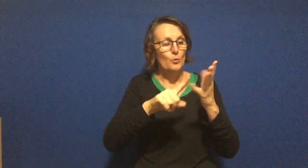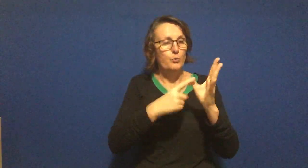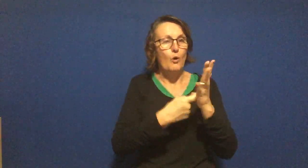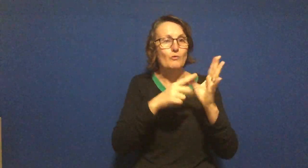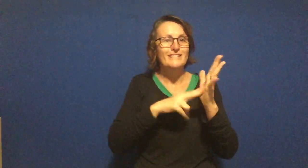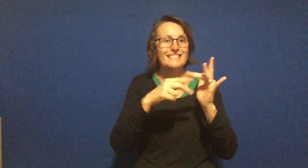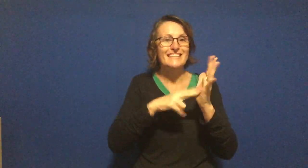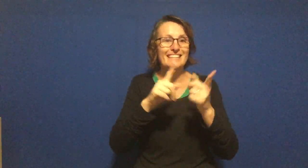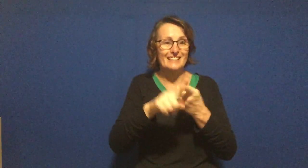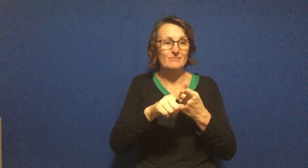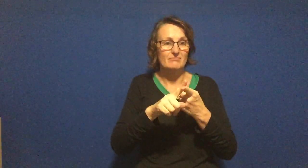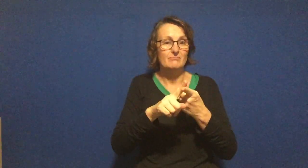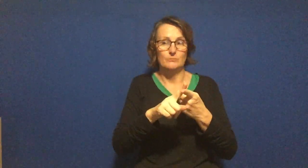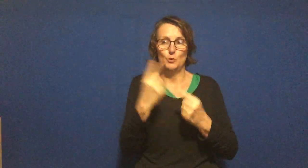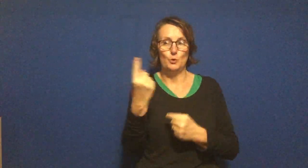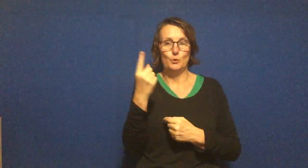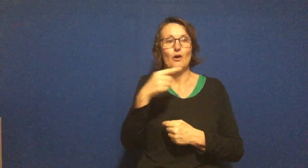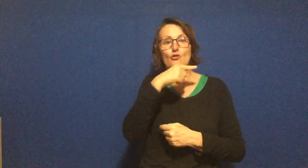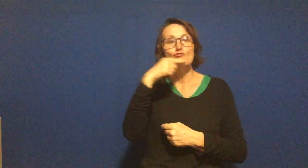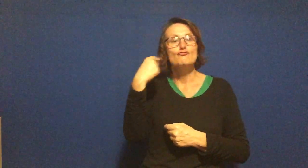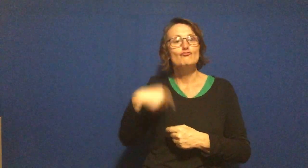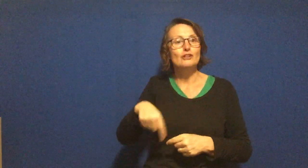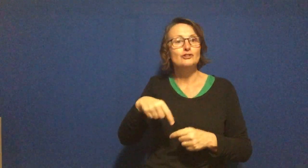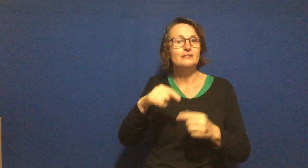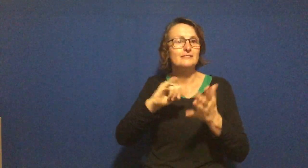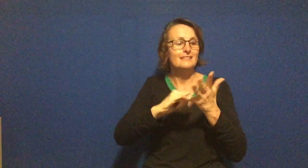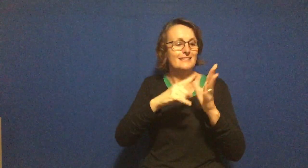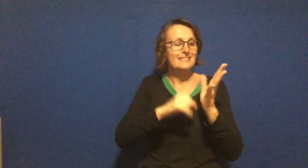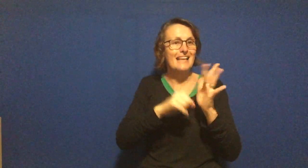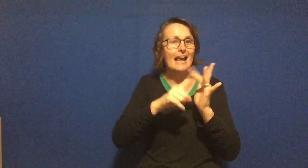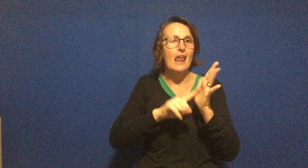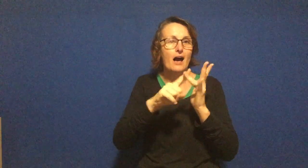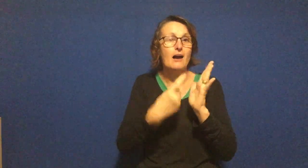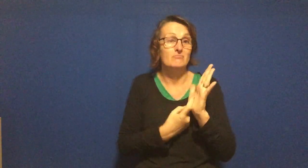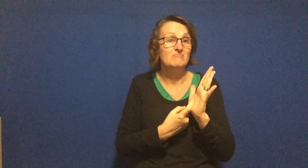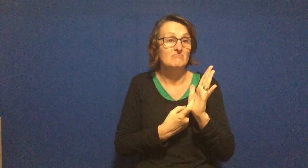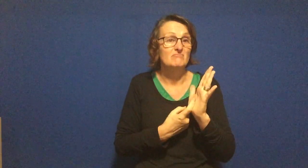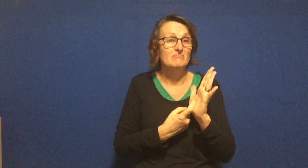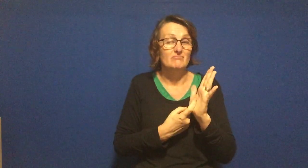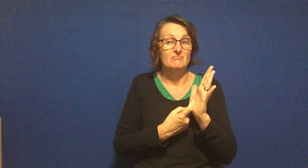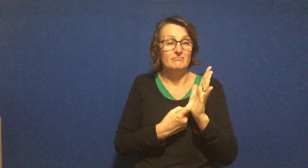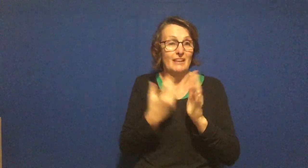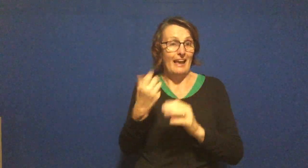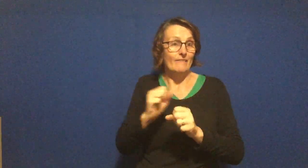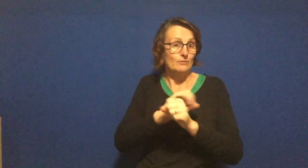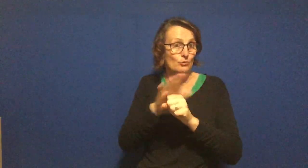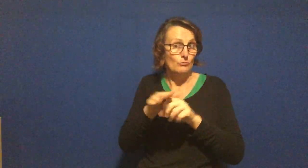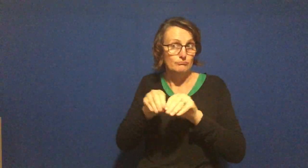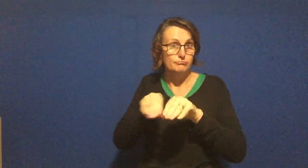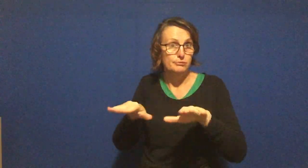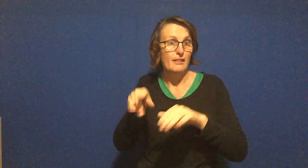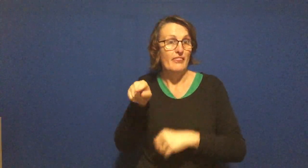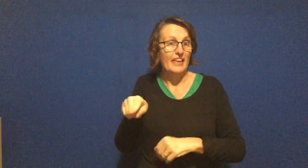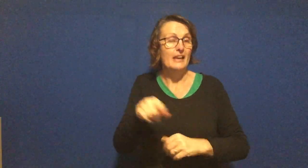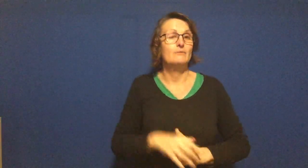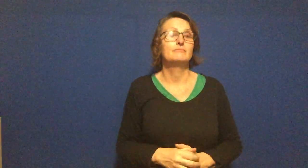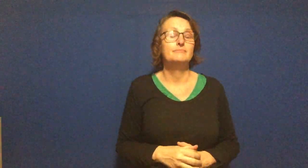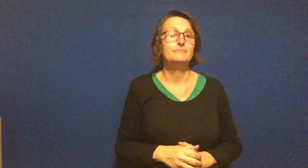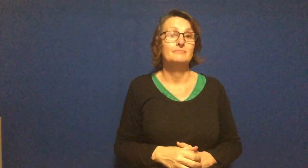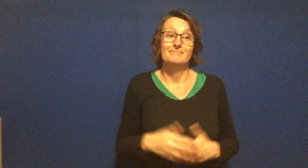seamen, and so that's as in sailors rather than sexually transmissible COVID-19. So it just shows you,